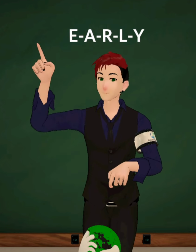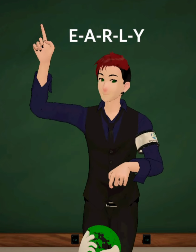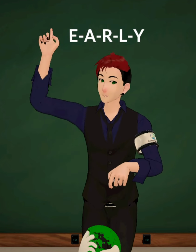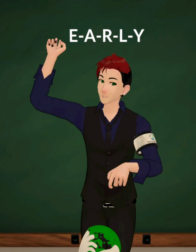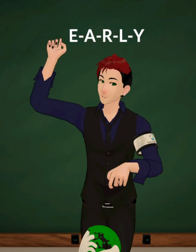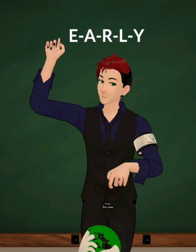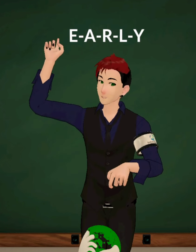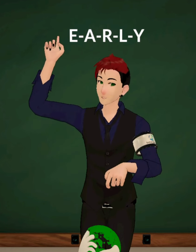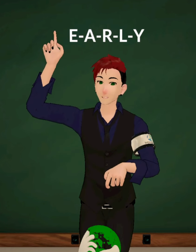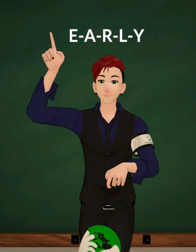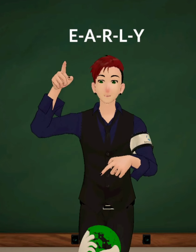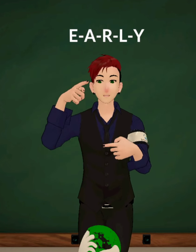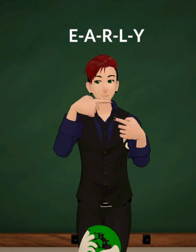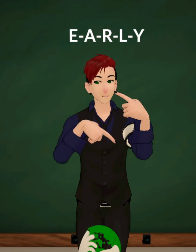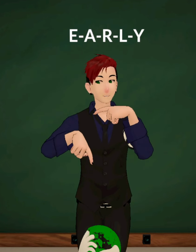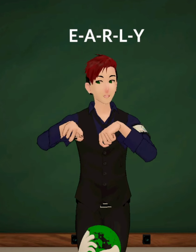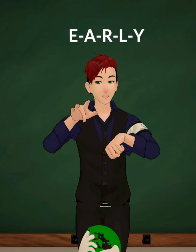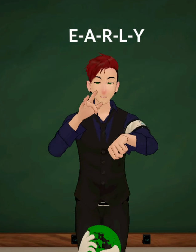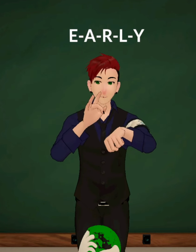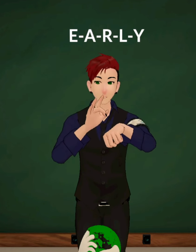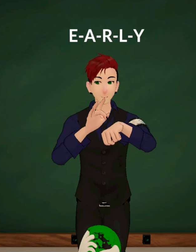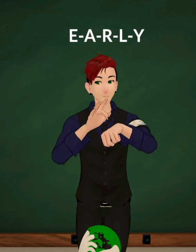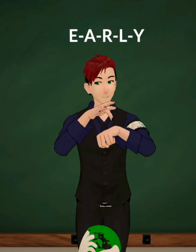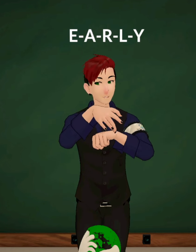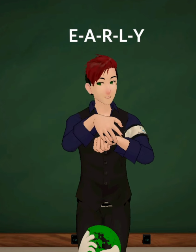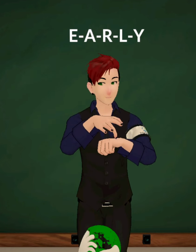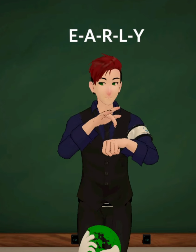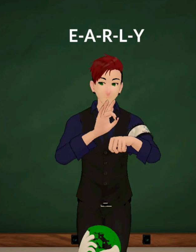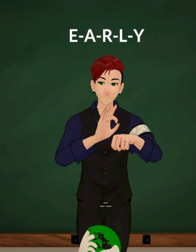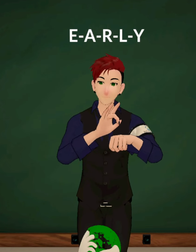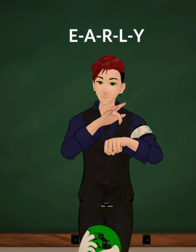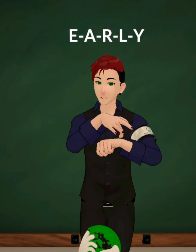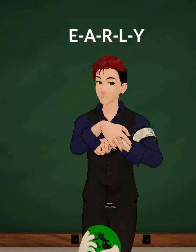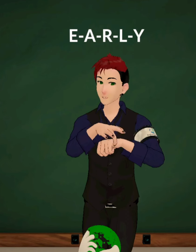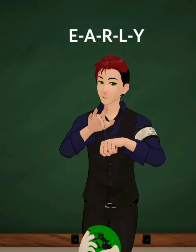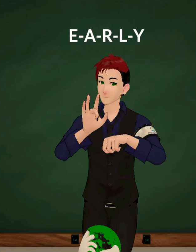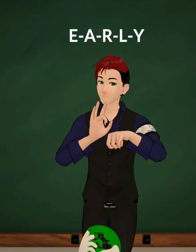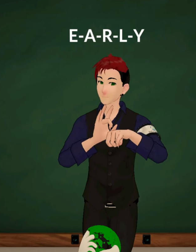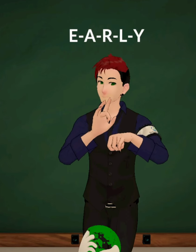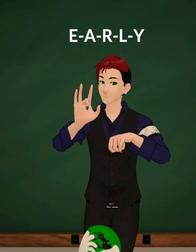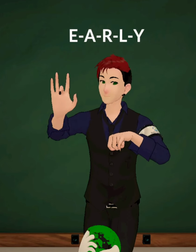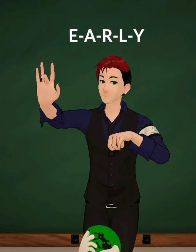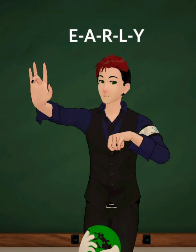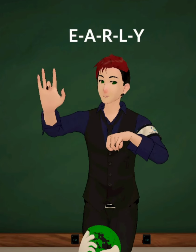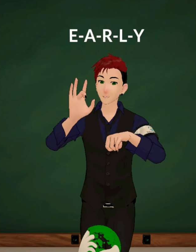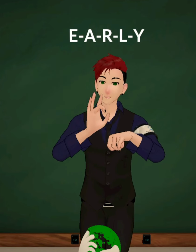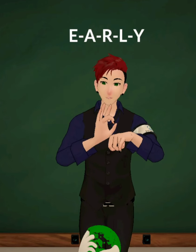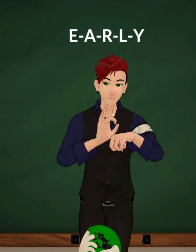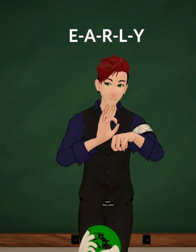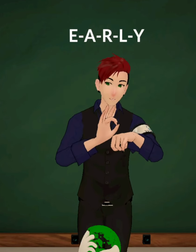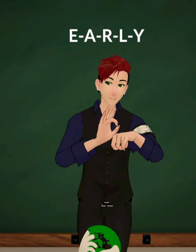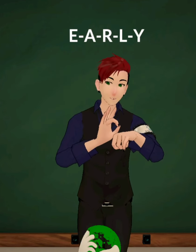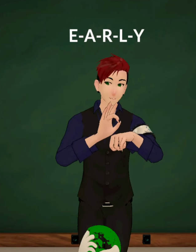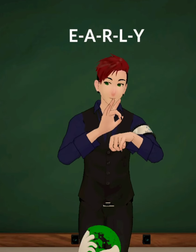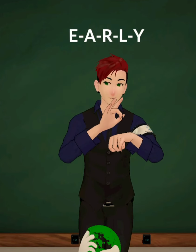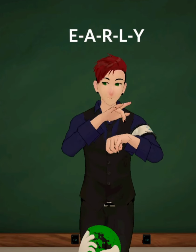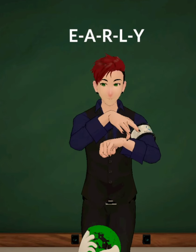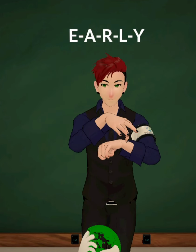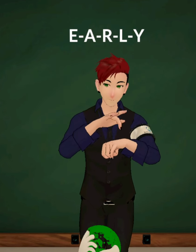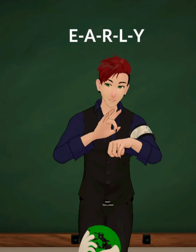So for example, early. There is a sign for early. Some people know. Where you take your middle finger down, you're going to pass